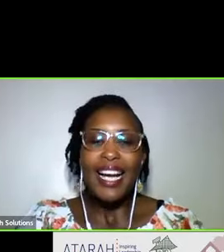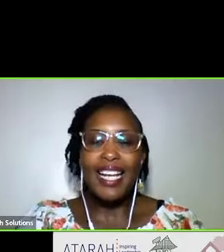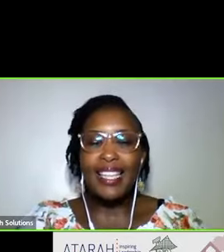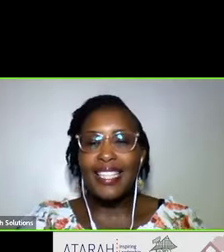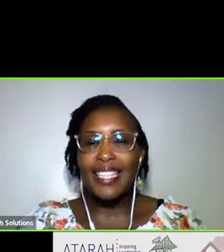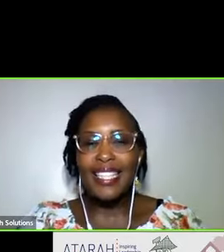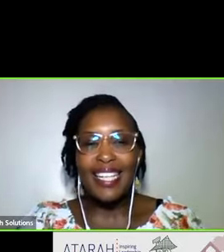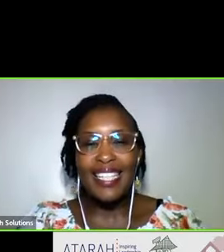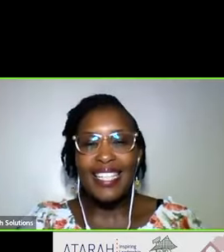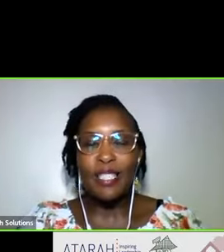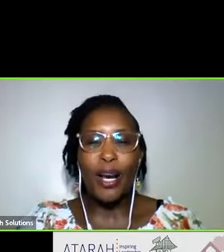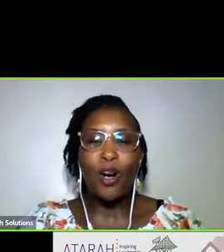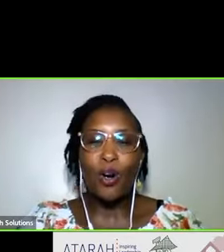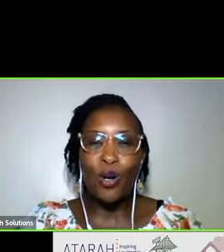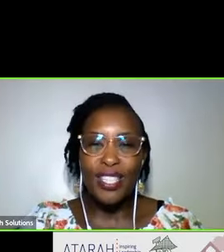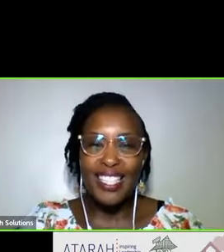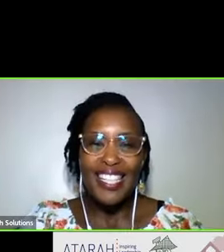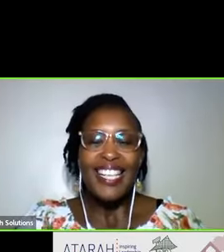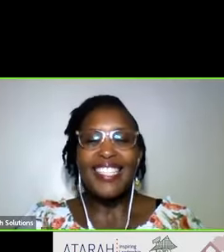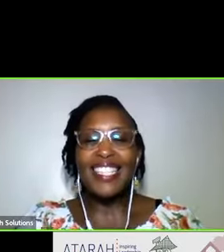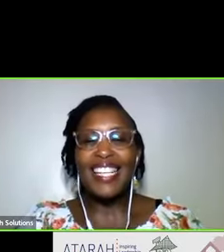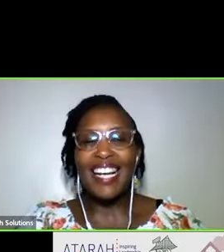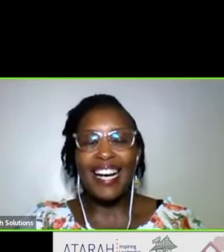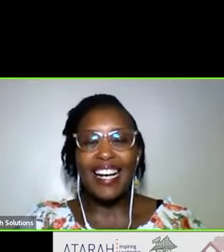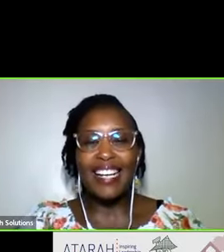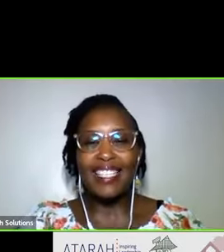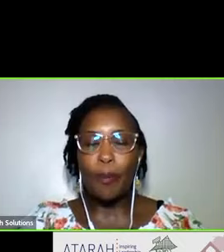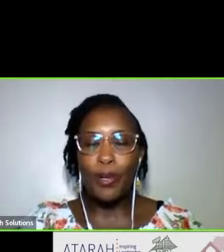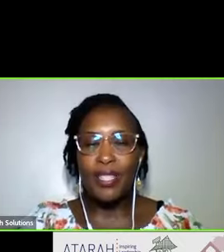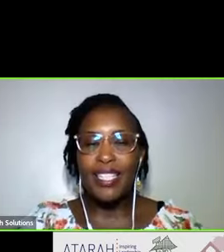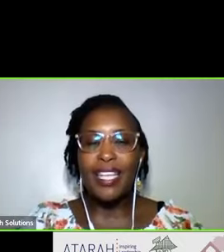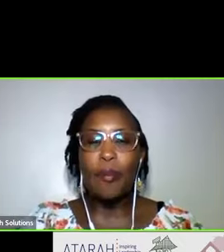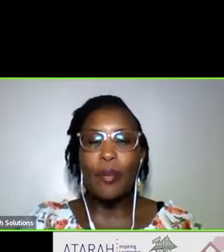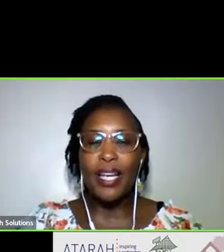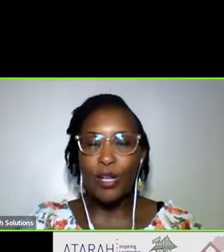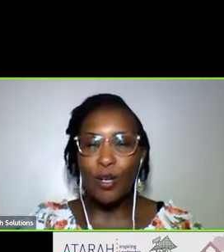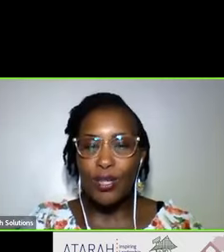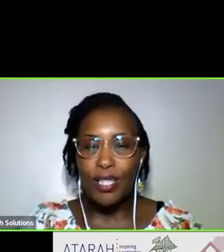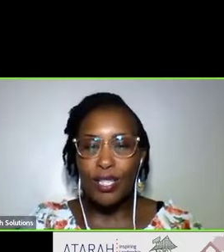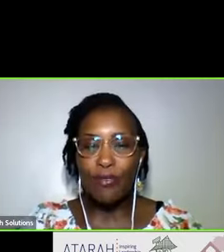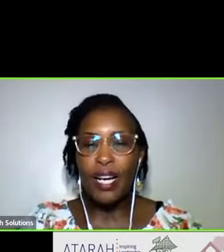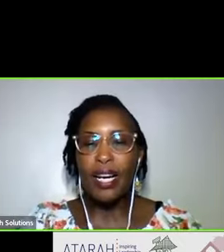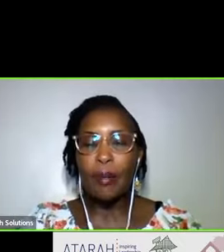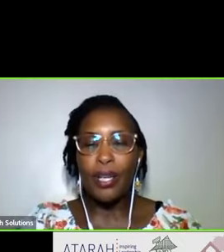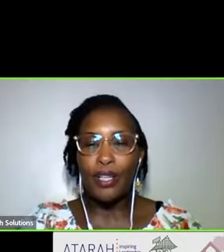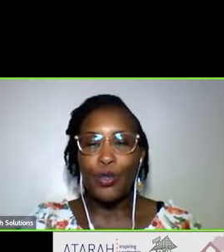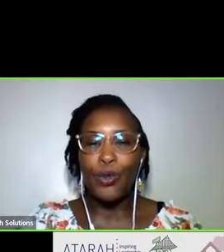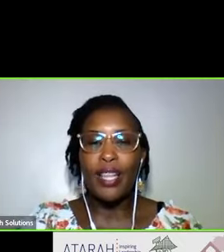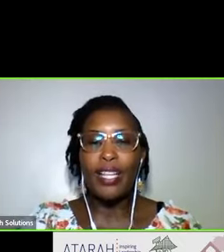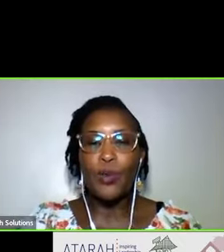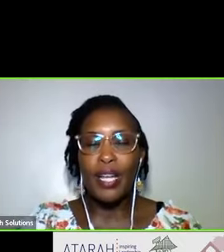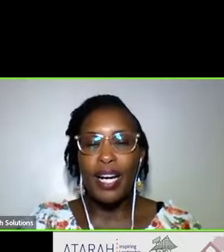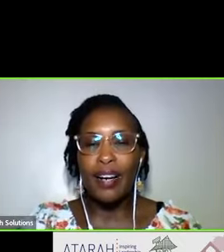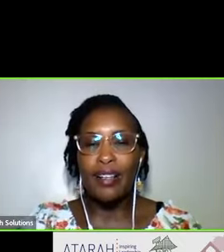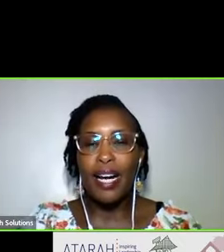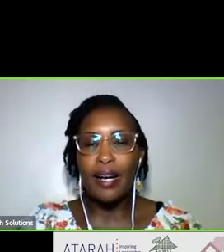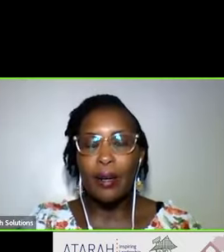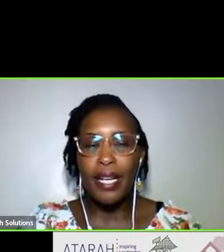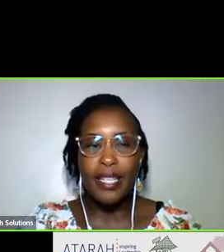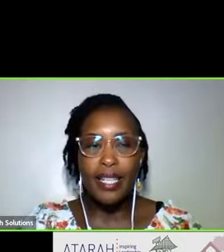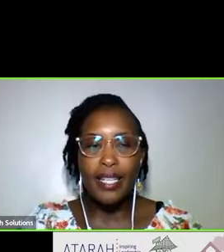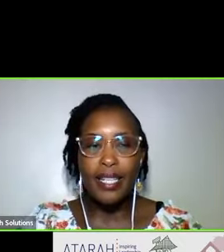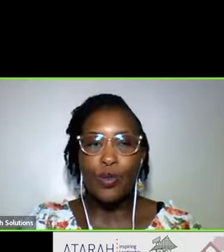Sindandi. Catherine Sindandi is my co-host. She supports us in being inclusive, making sure that we